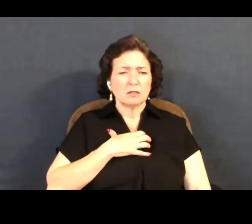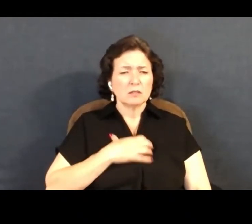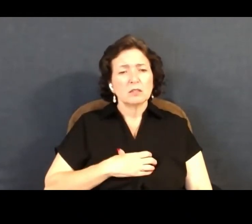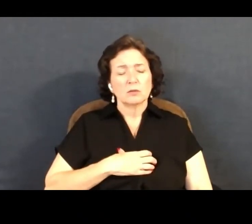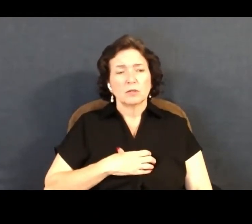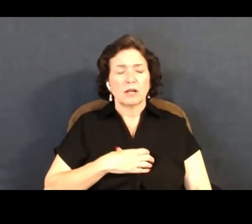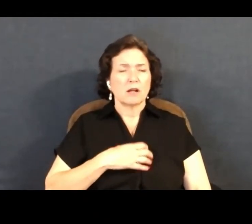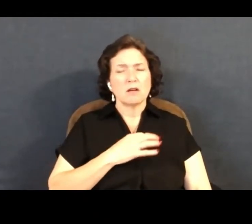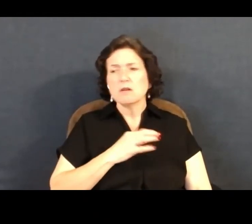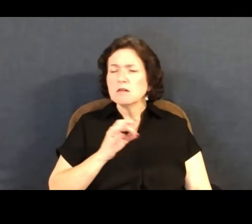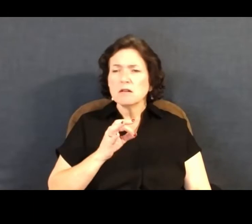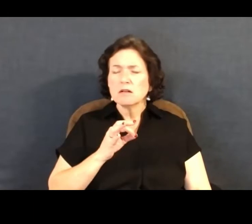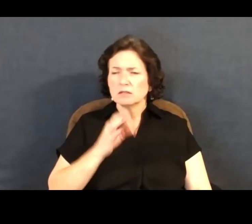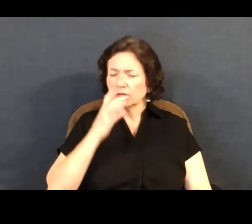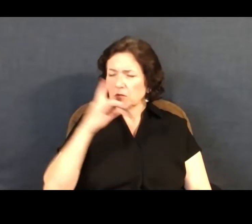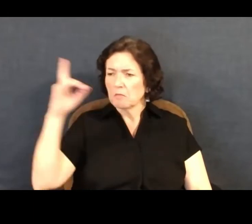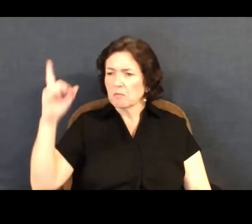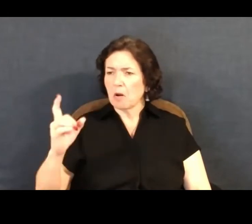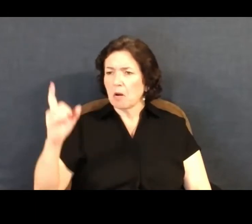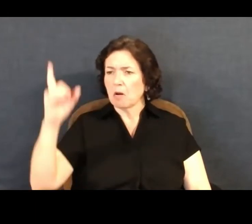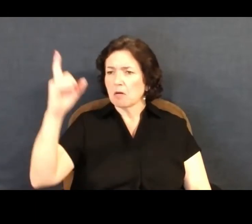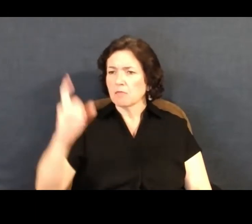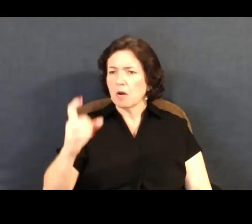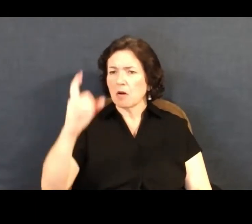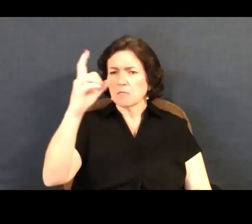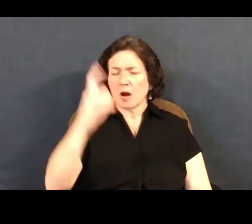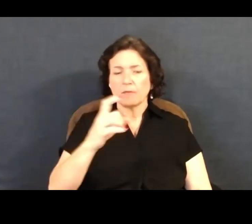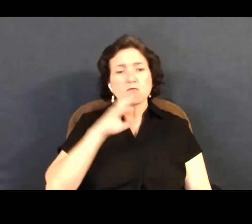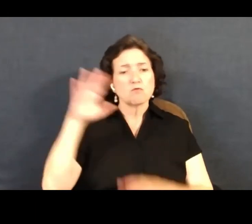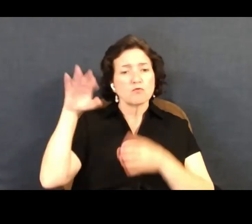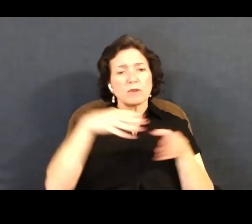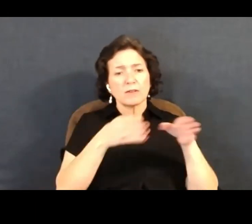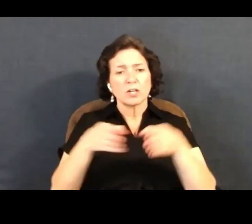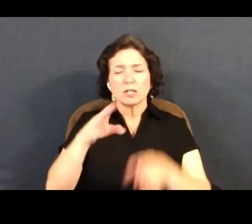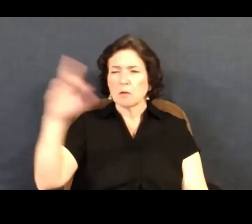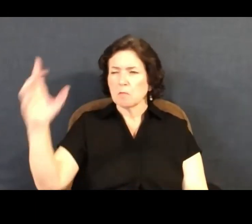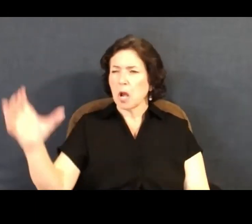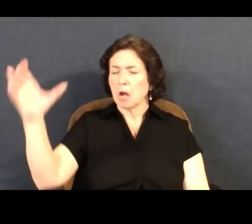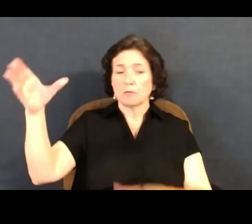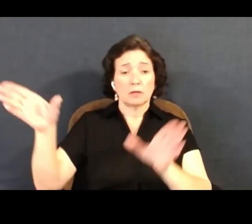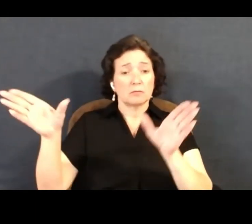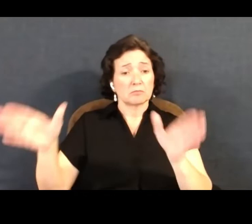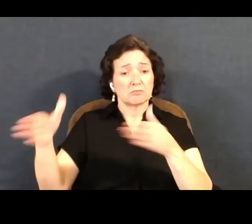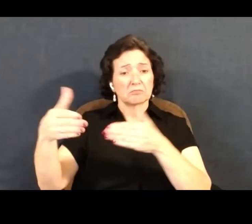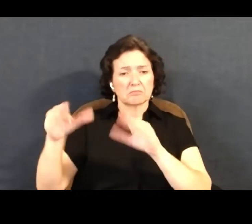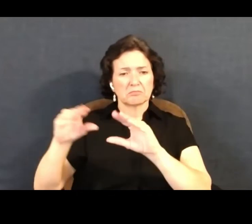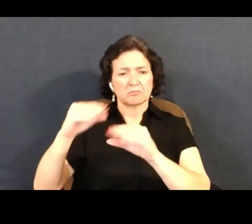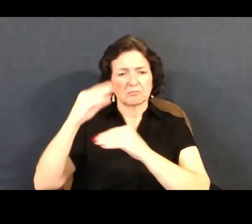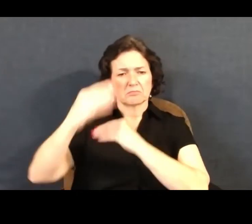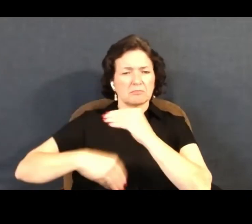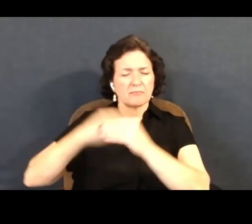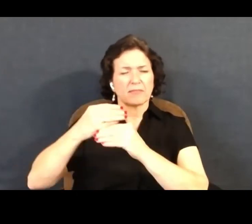see? Bobbing along on the river, but a packet wrapped in vine